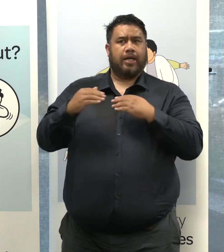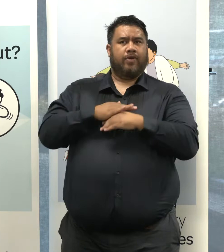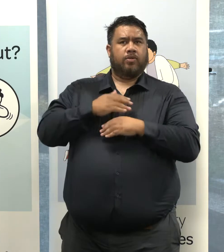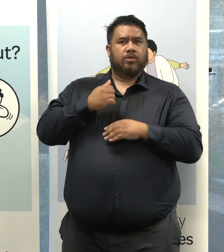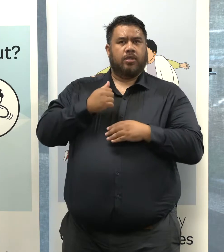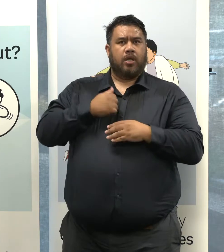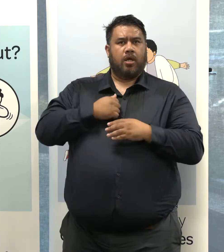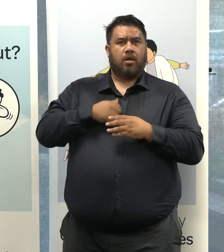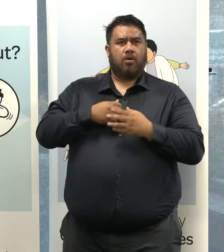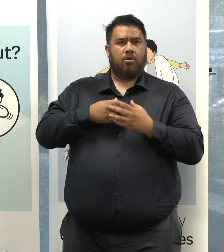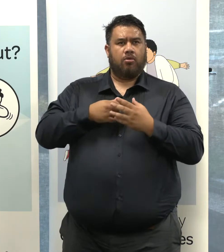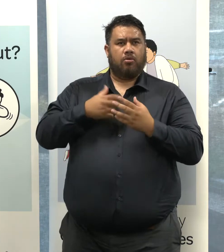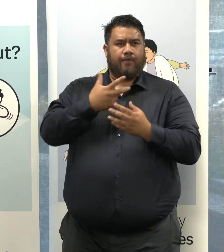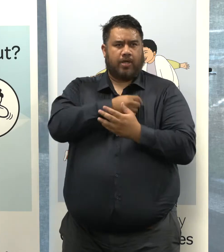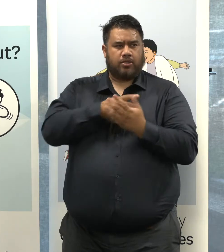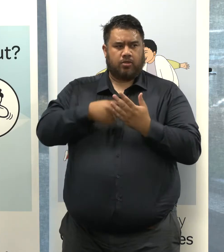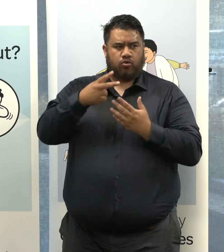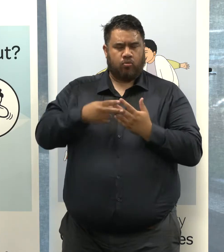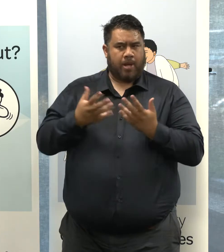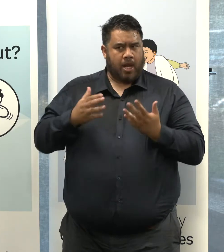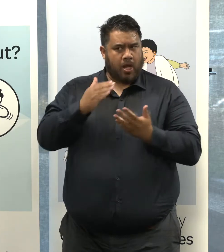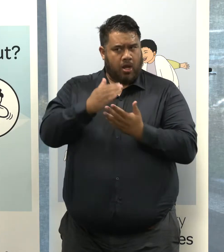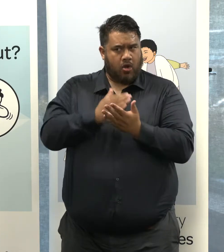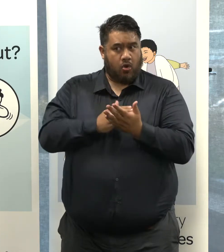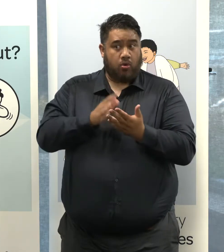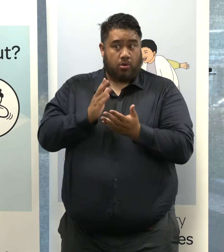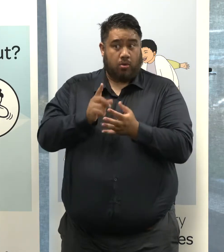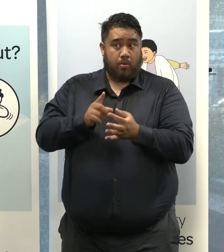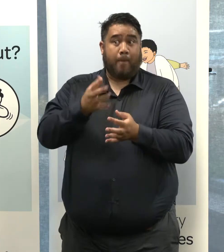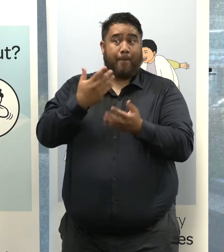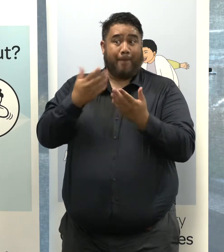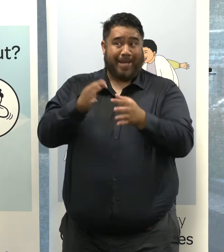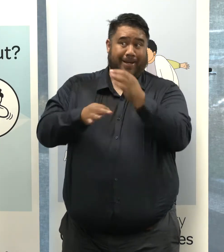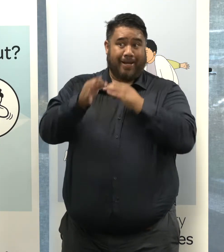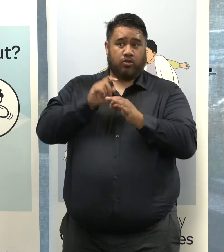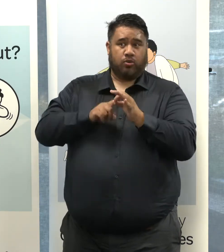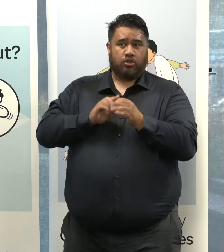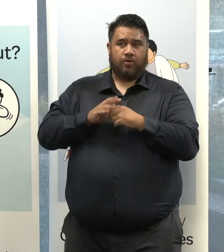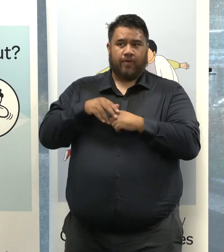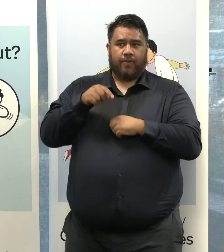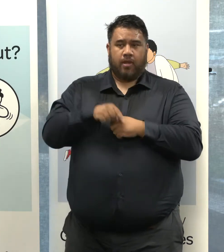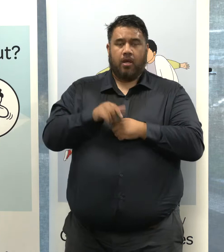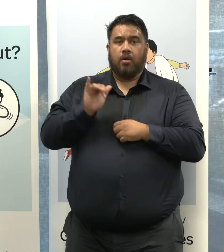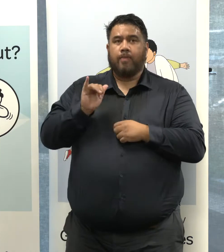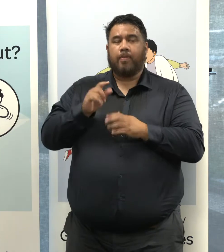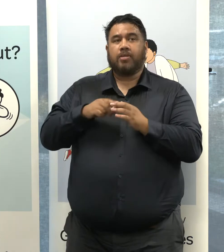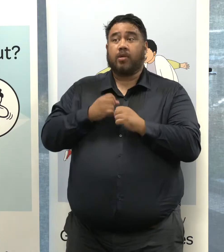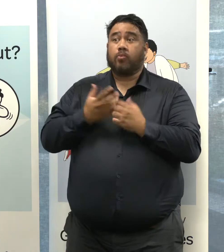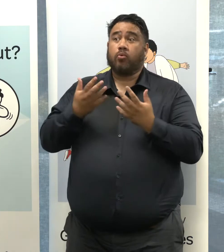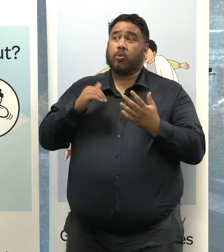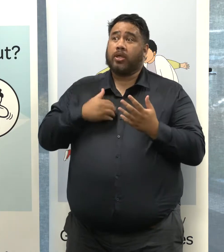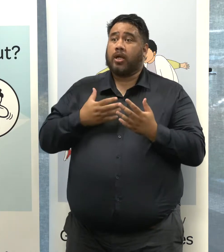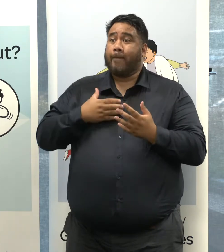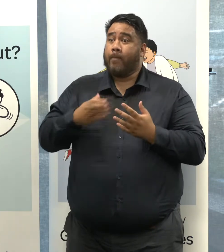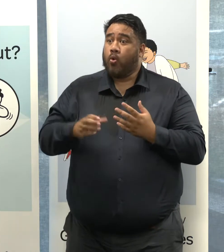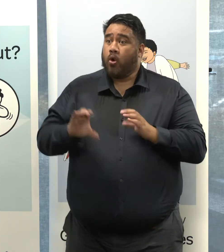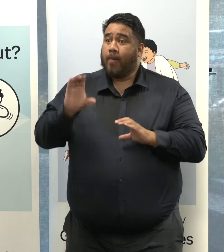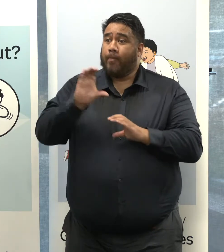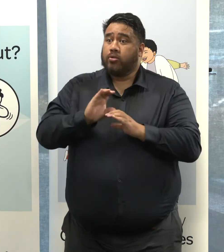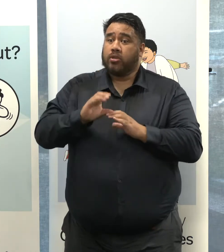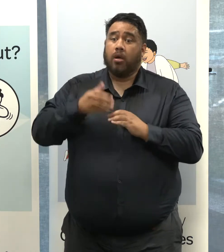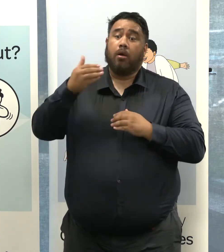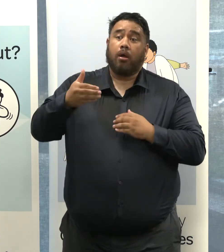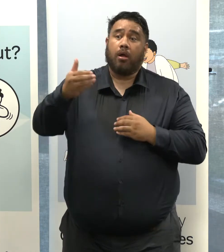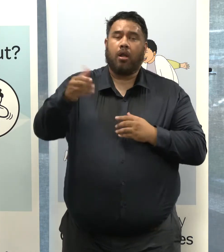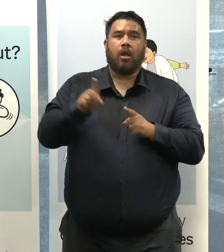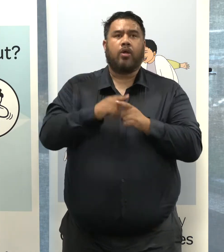raised, and our scientific group is looking at it, about whether there may be a need for further booster doses, particularly in